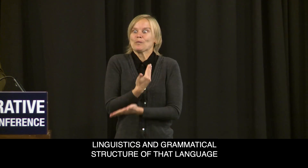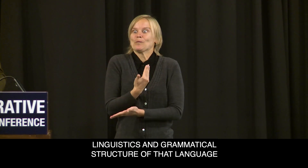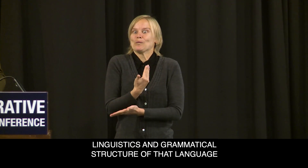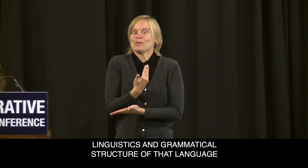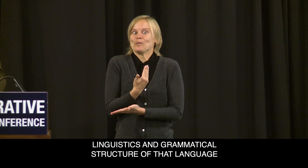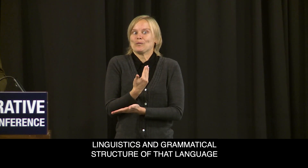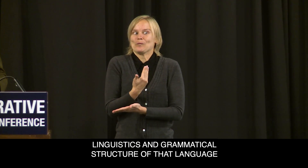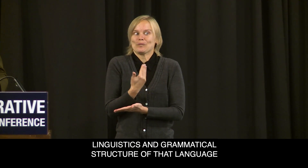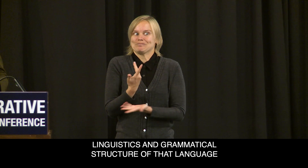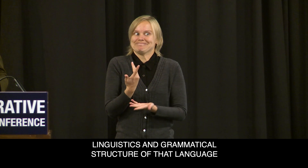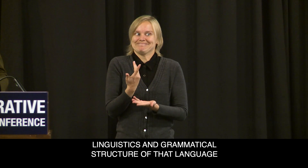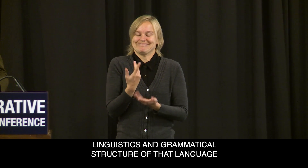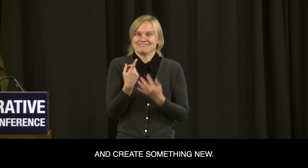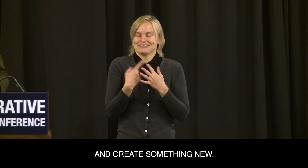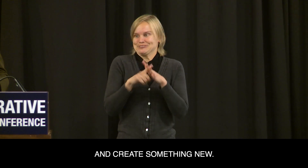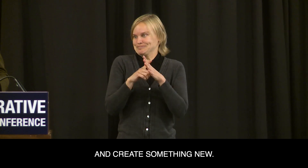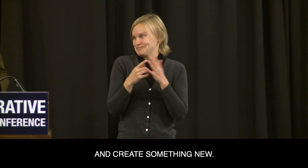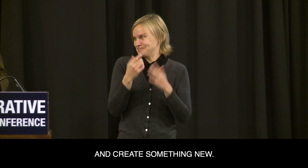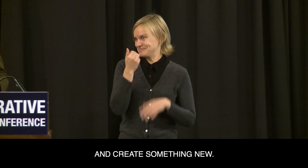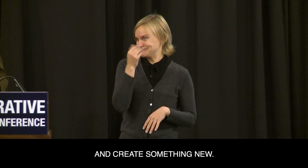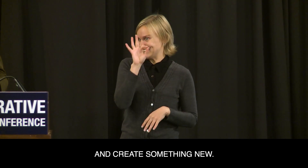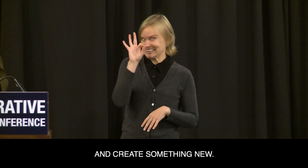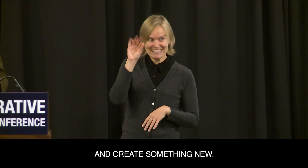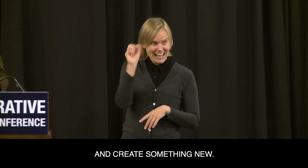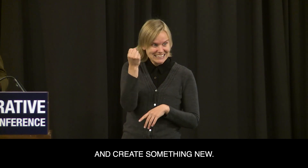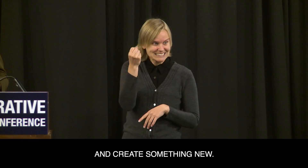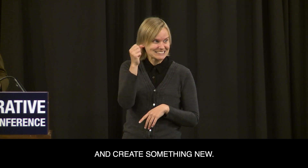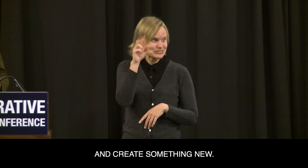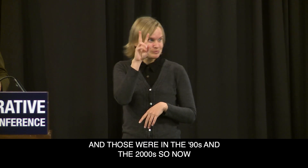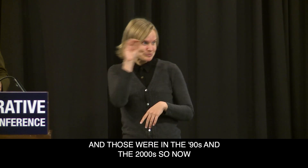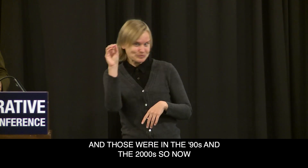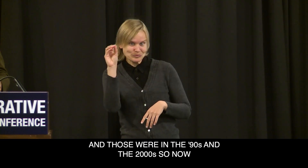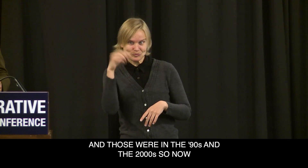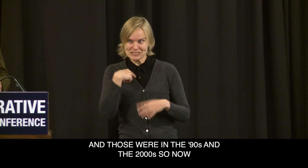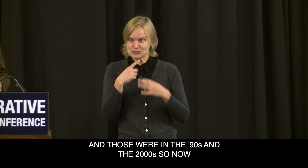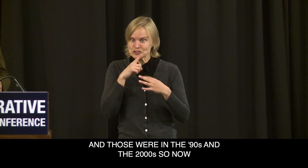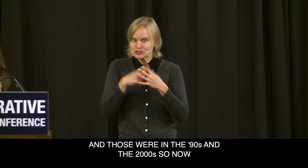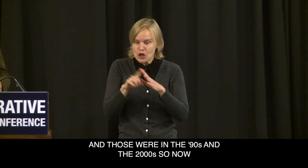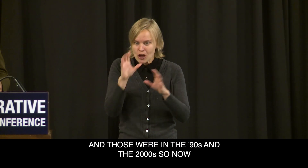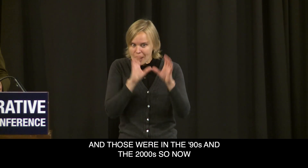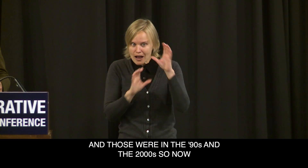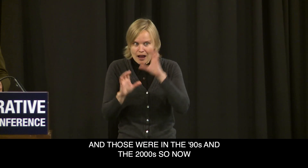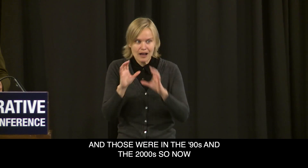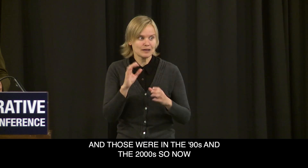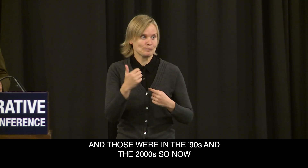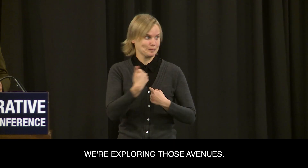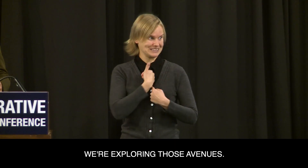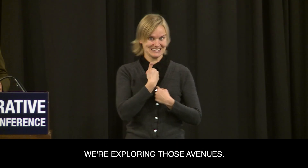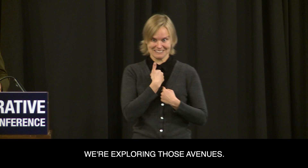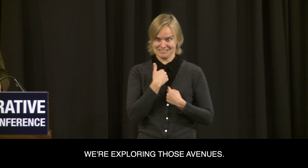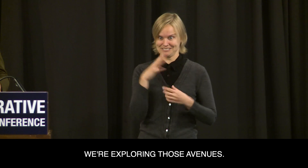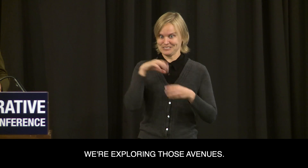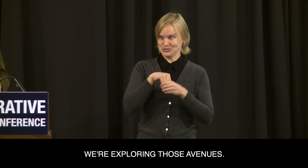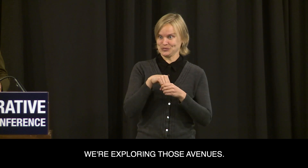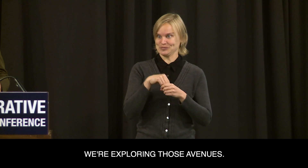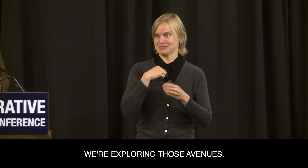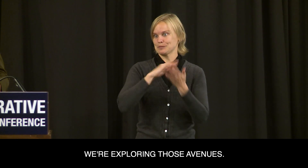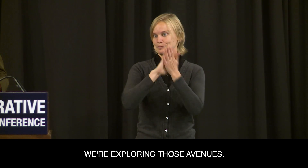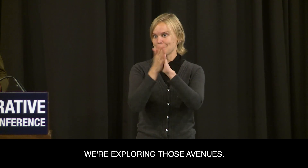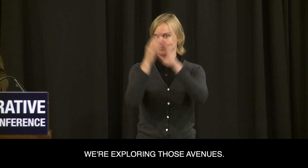of that language, and create something new. And those were in the 90s and the 2000s. So we're exploring those avenues.